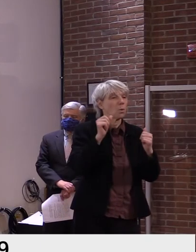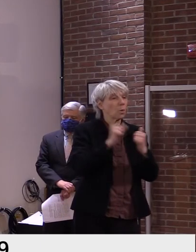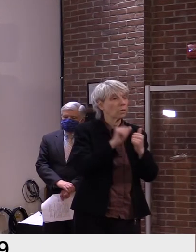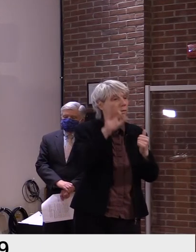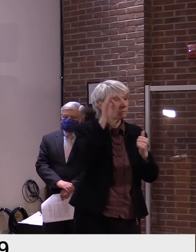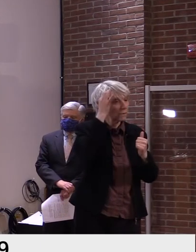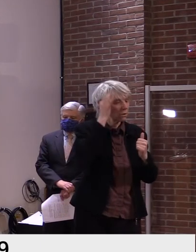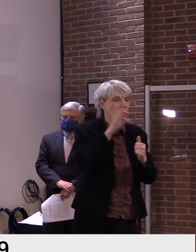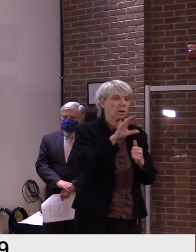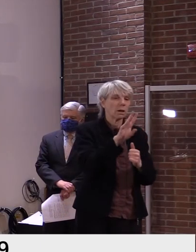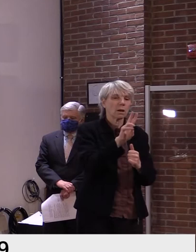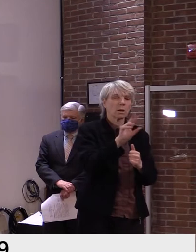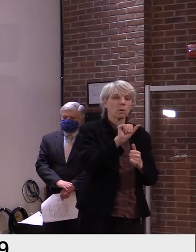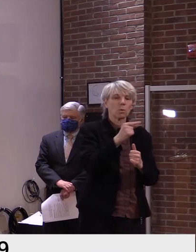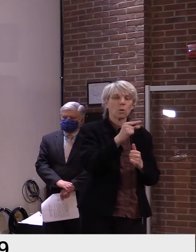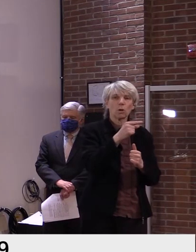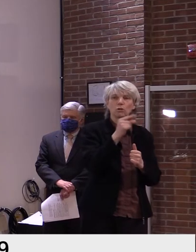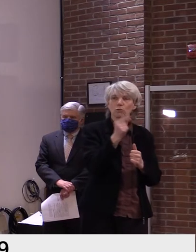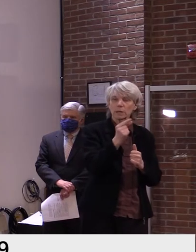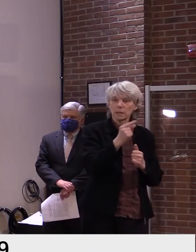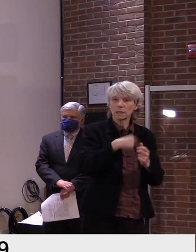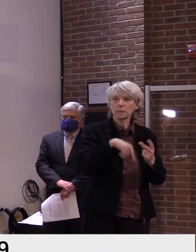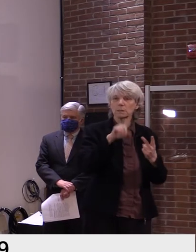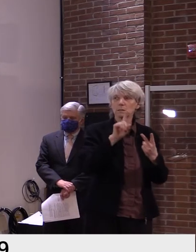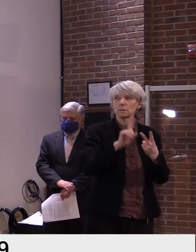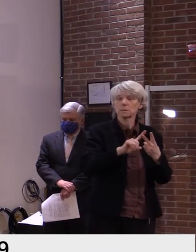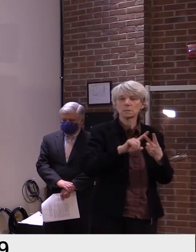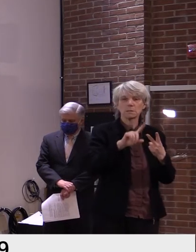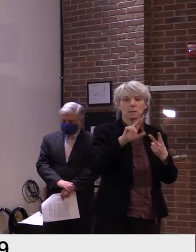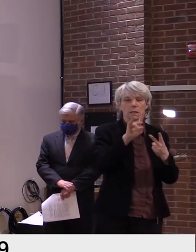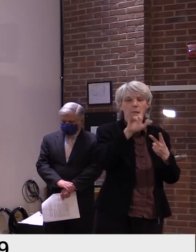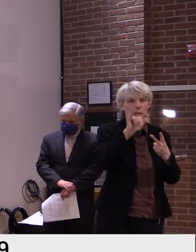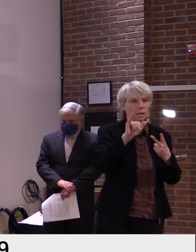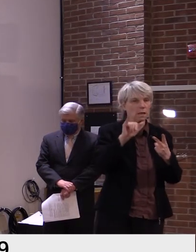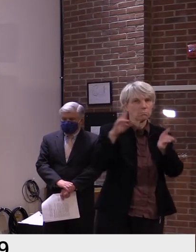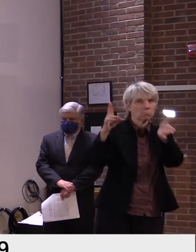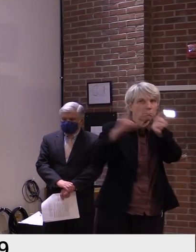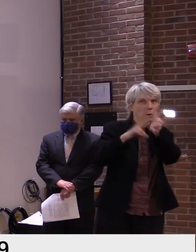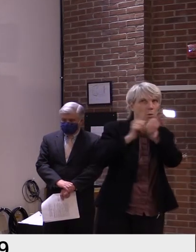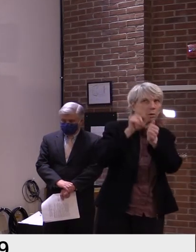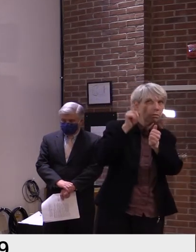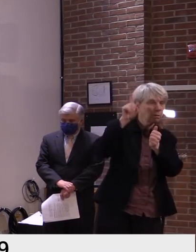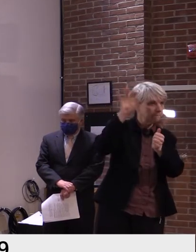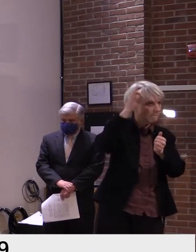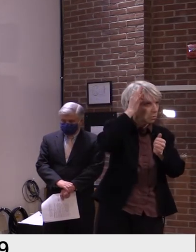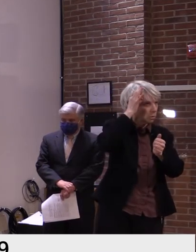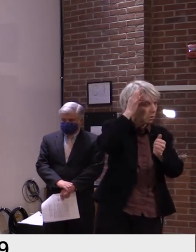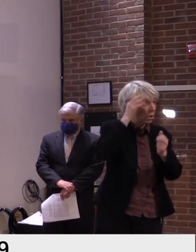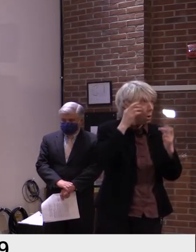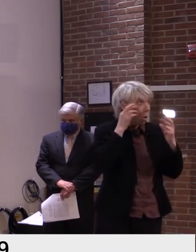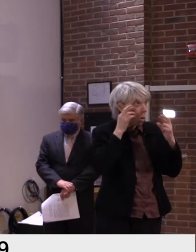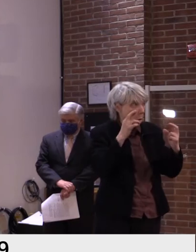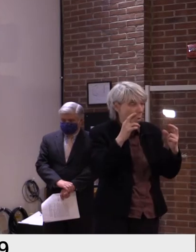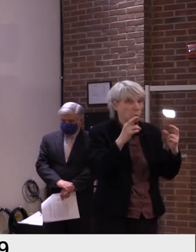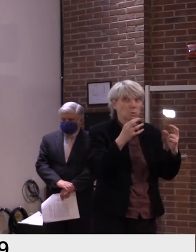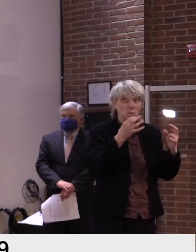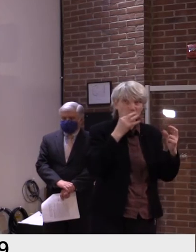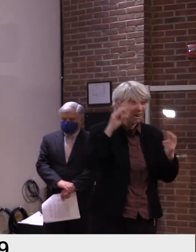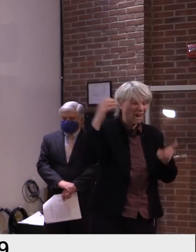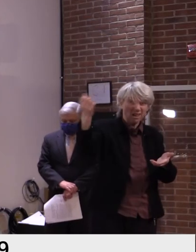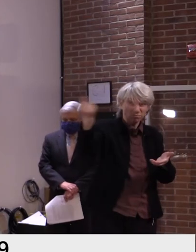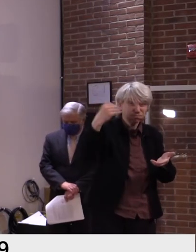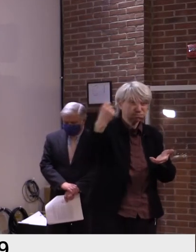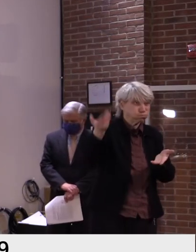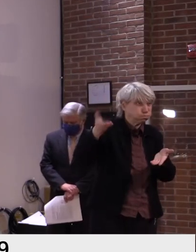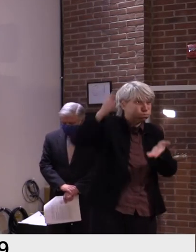the federal government, and we're going to be looking for opportunities as we increase the supply. We're going to need all of